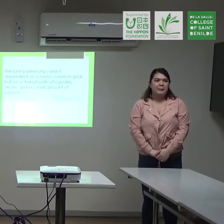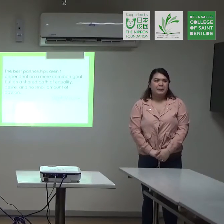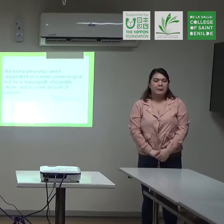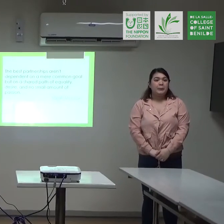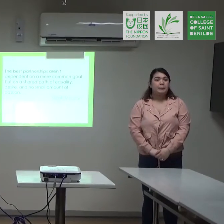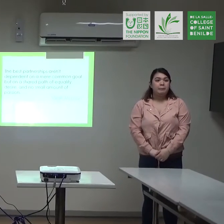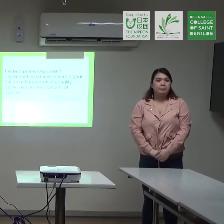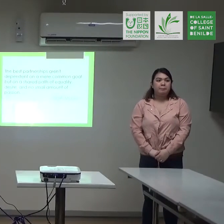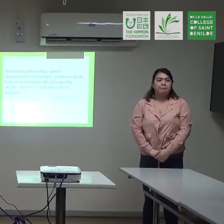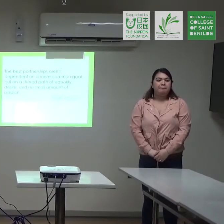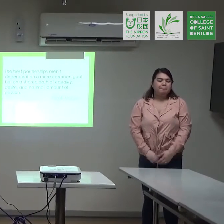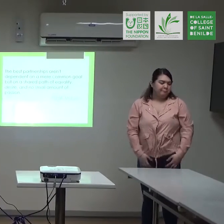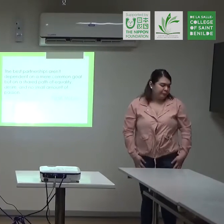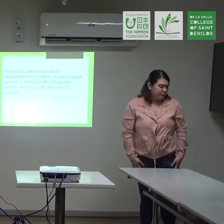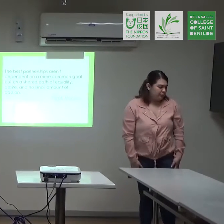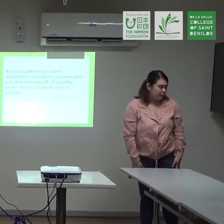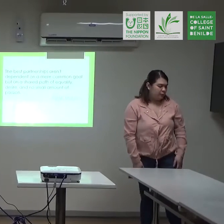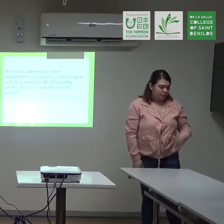Any questions?